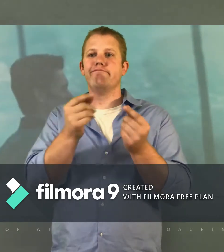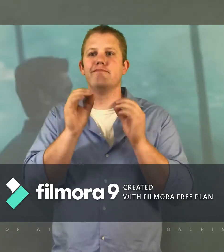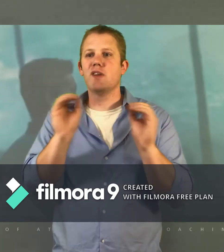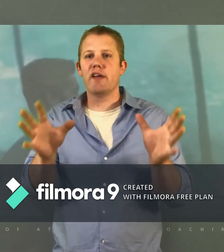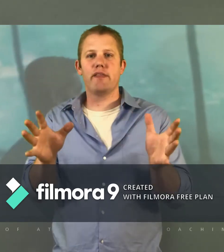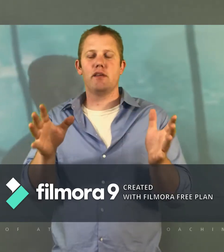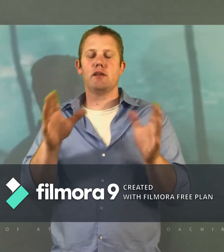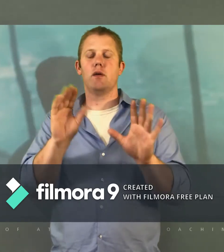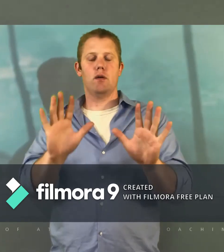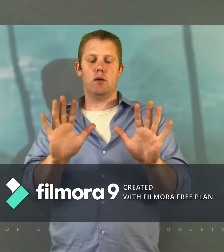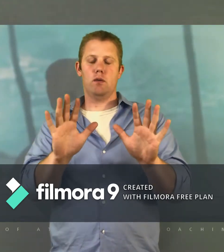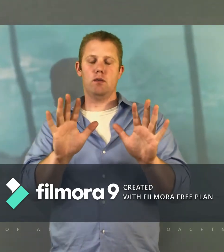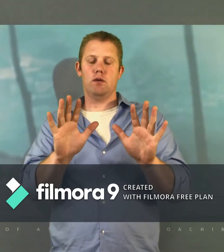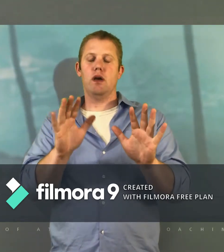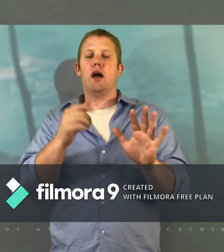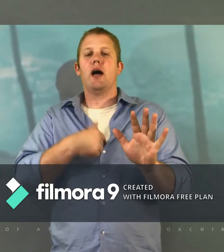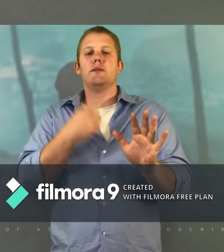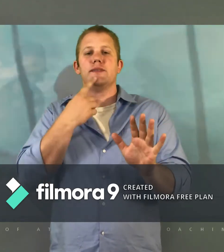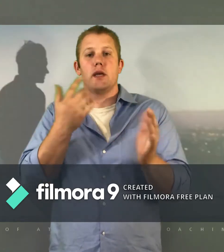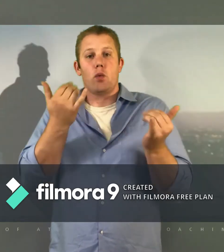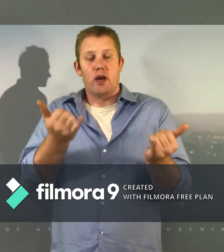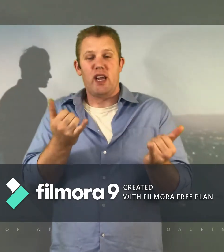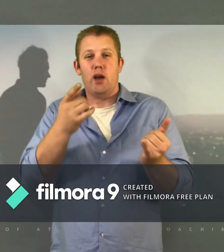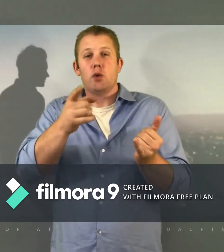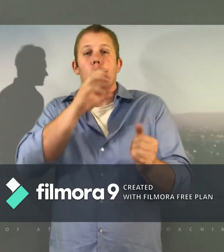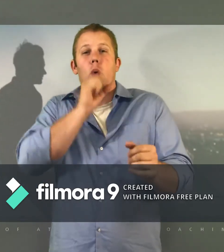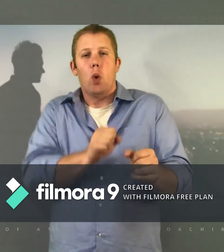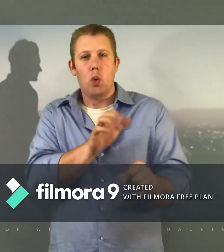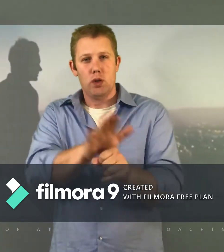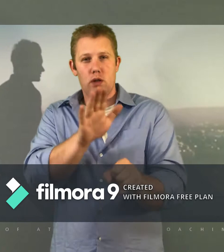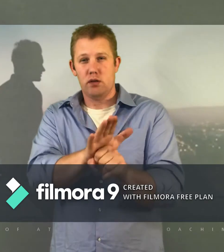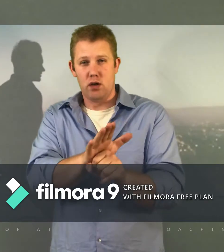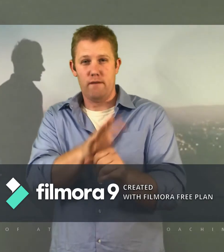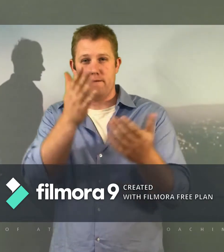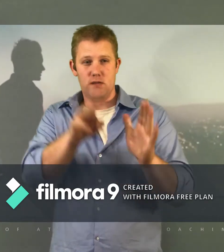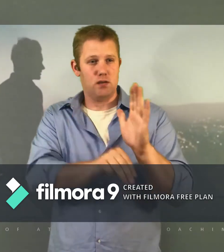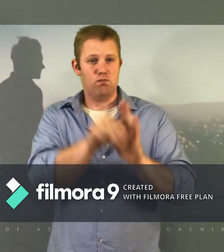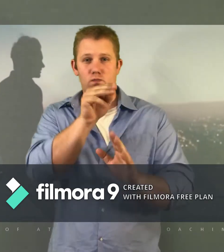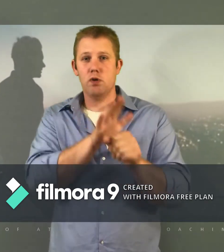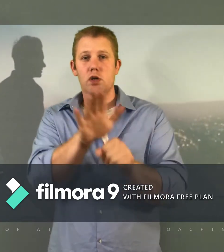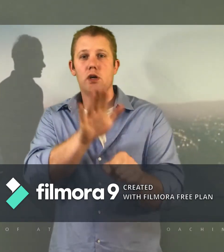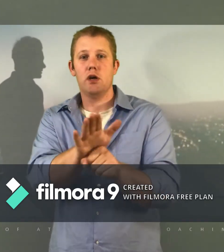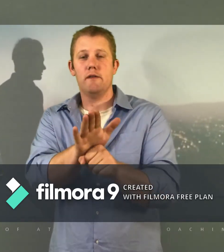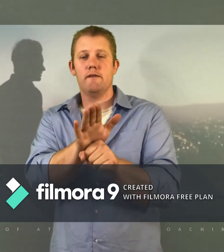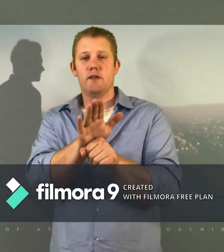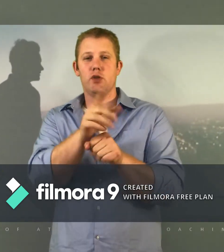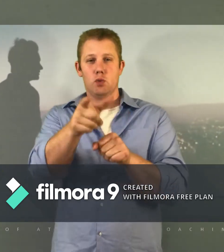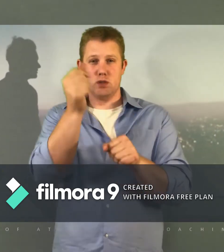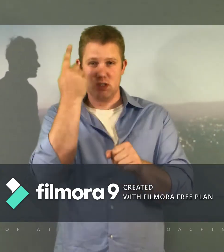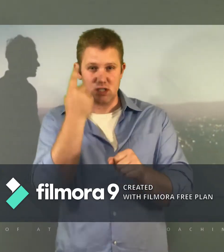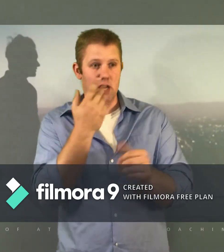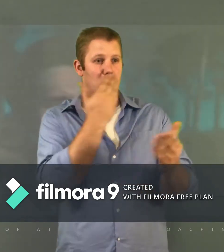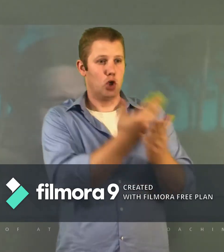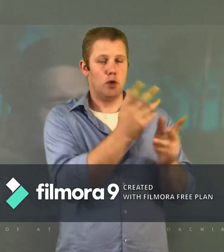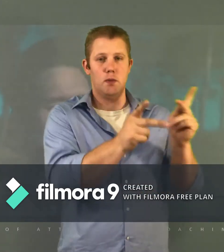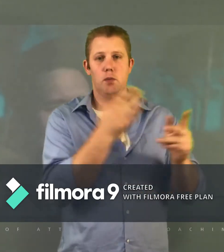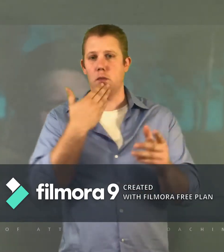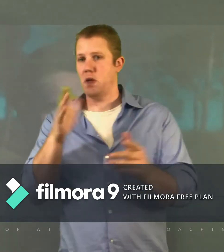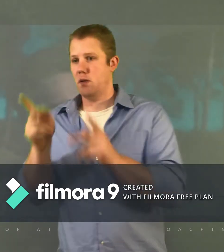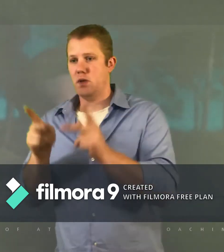and nothing to do. I'm saying that at this point, you are old enough and mature enough to understand the difference in good